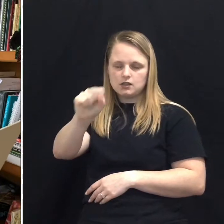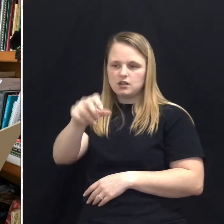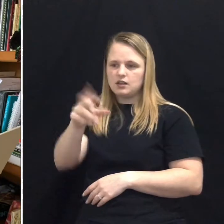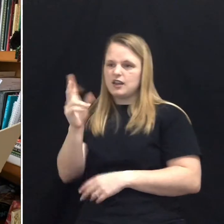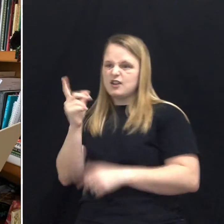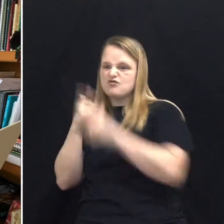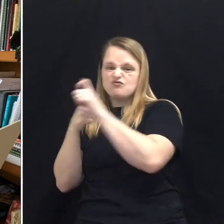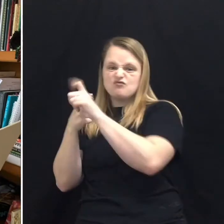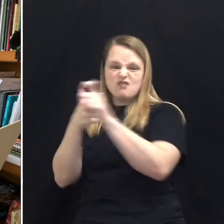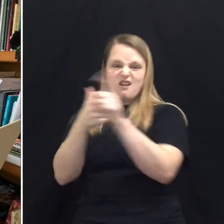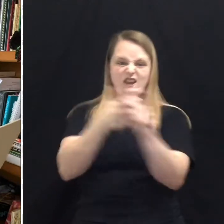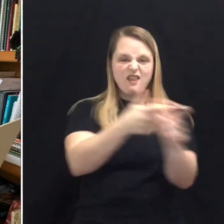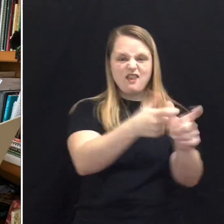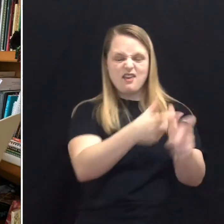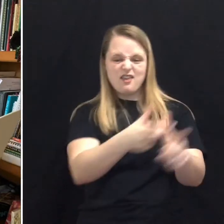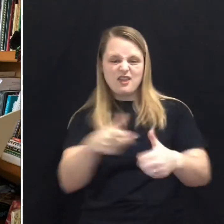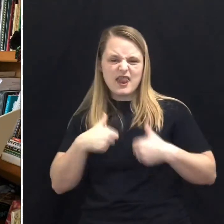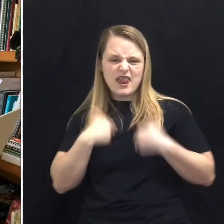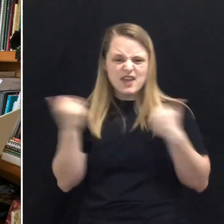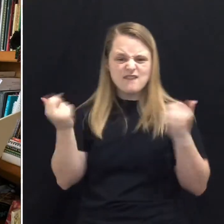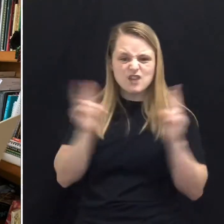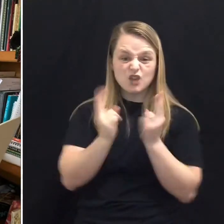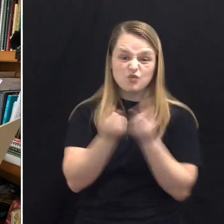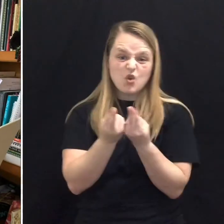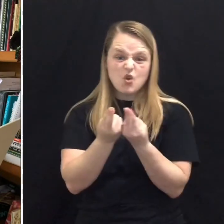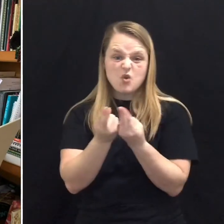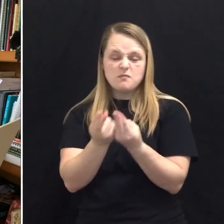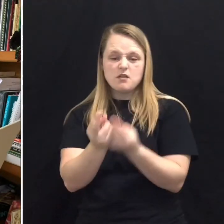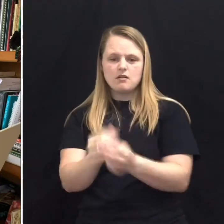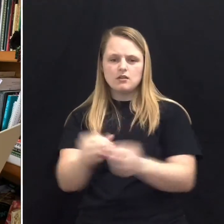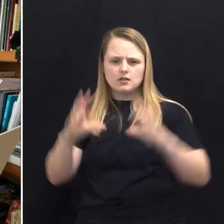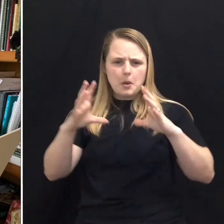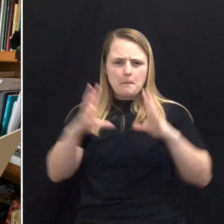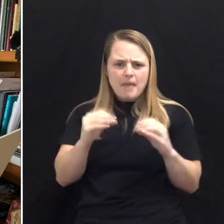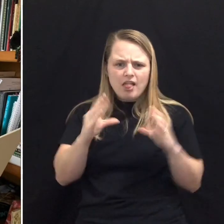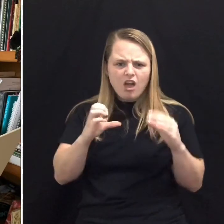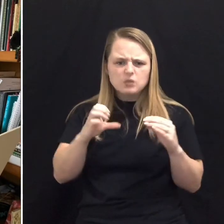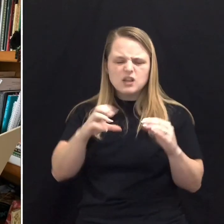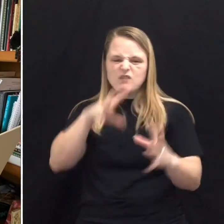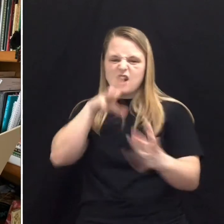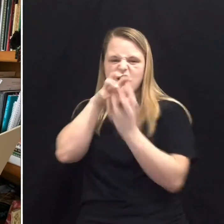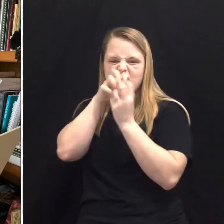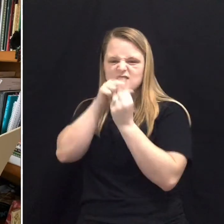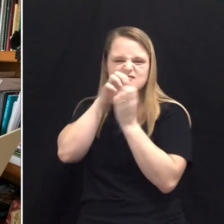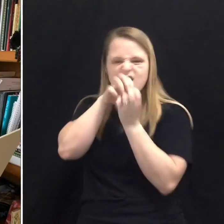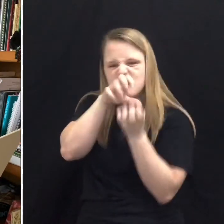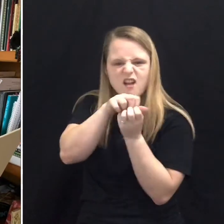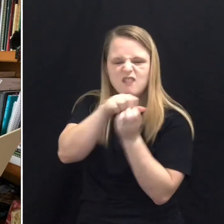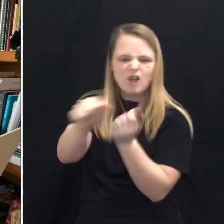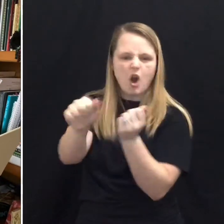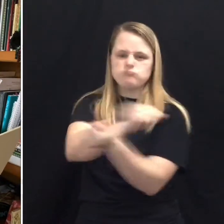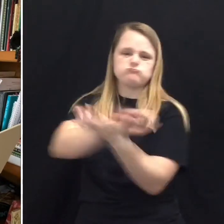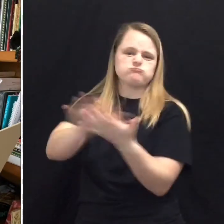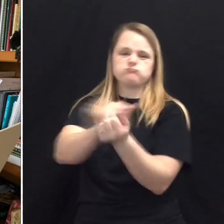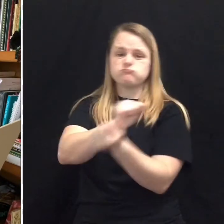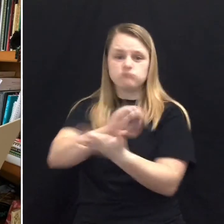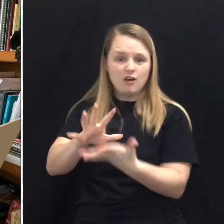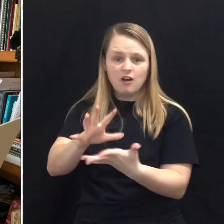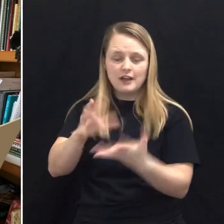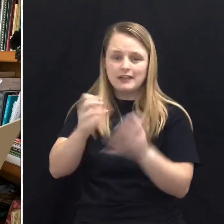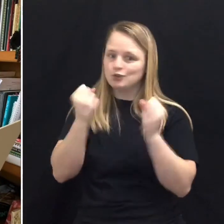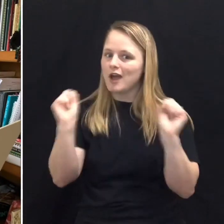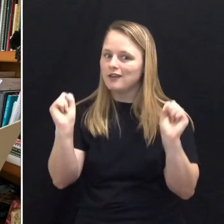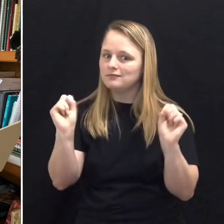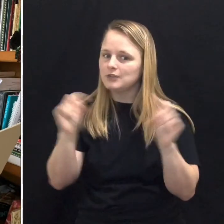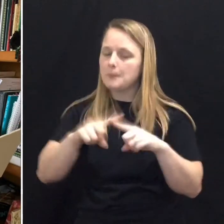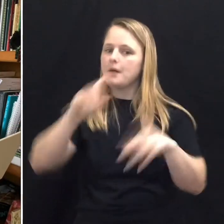stuffing out of the pillows. But Alan was ready. All morning long, he kept Fritz from